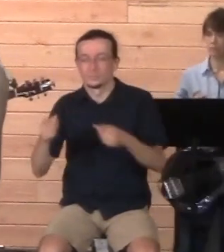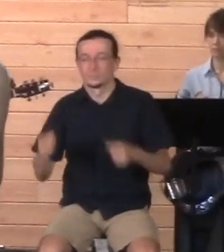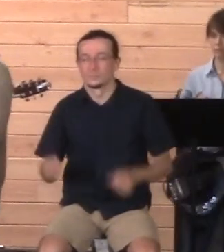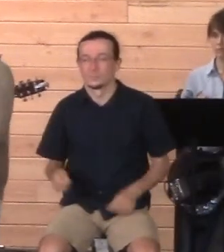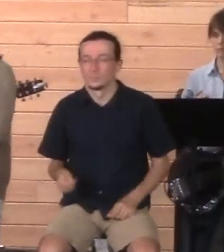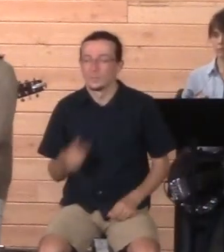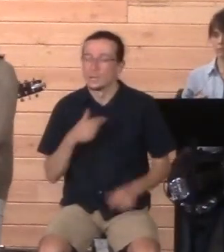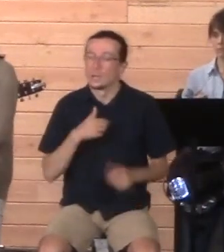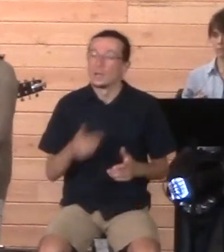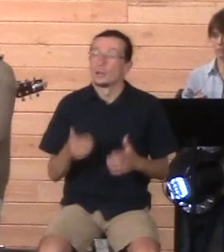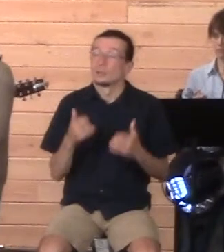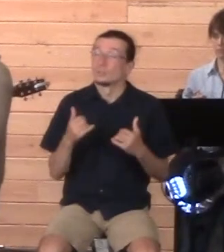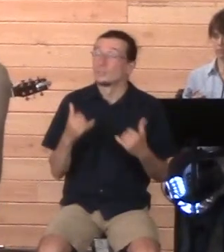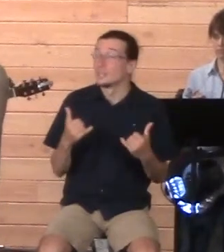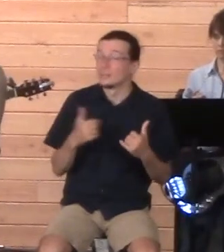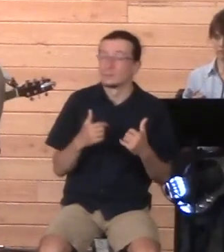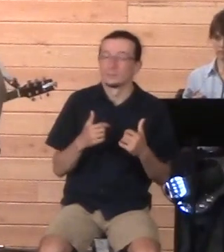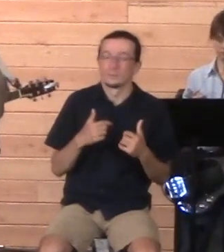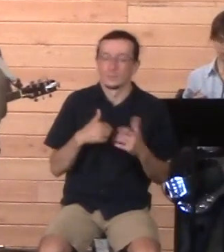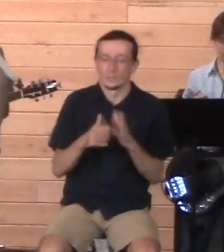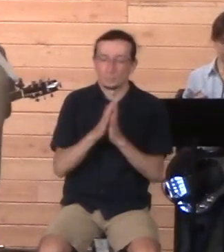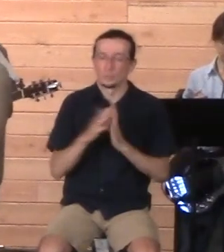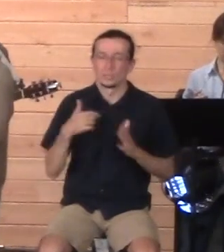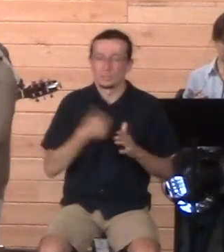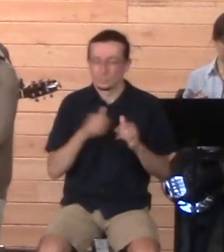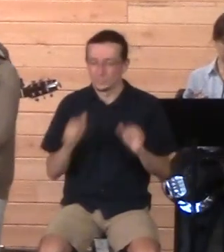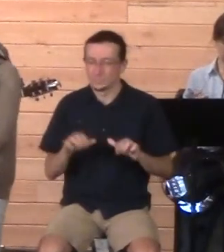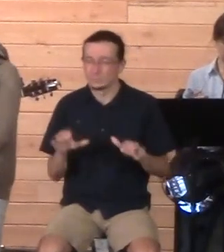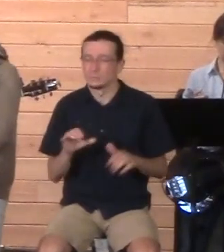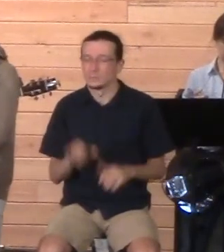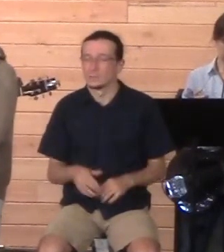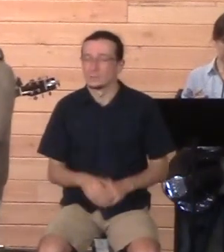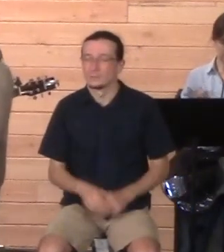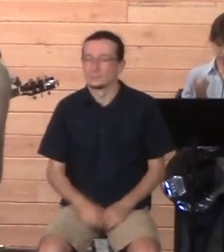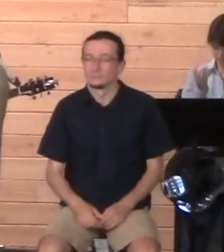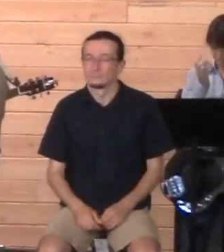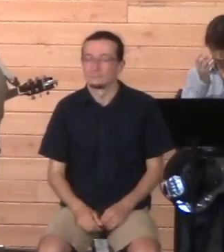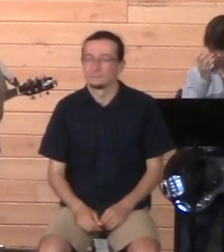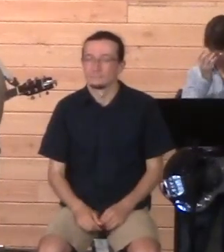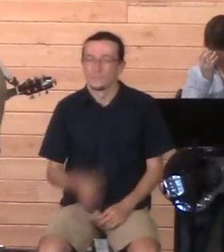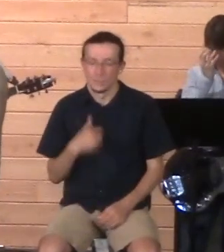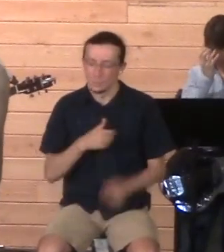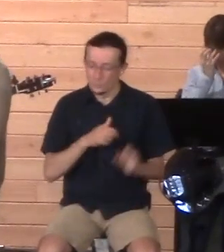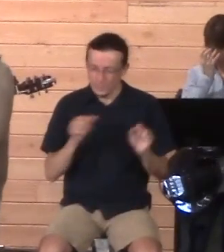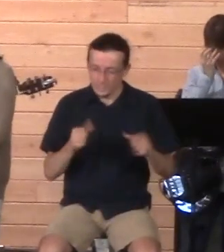And I pray a prayer right now that we would do that. We put our confidence in you.